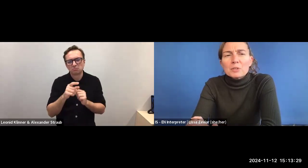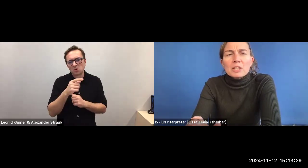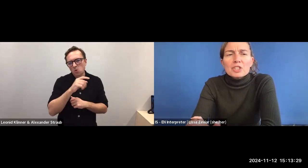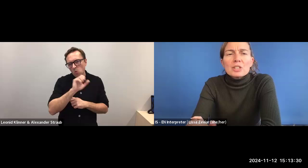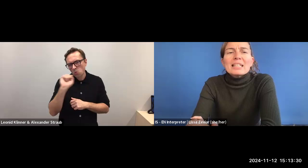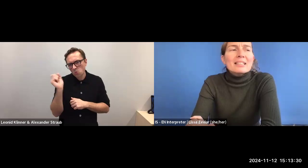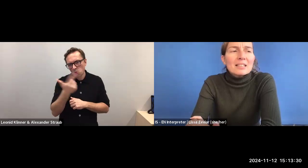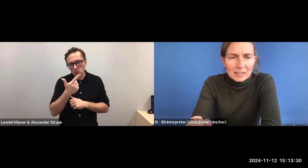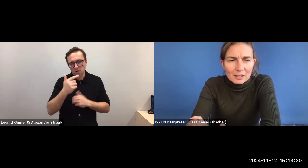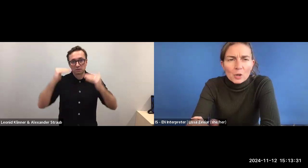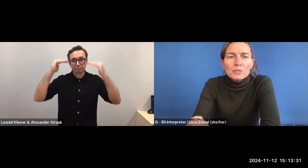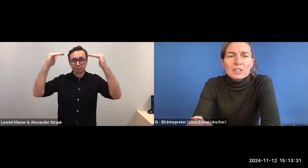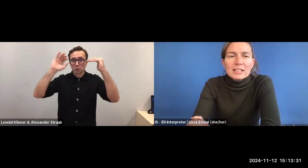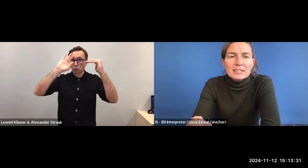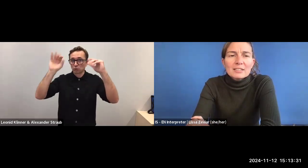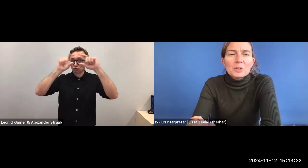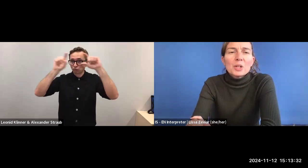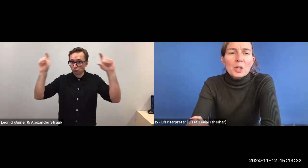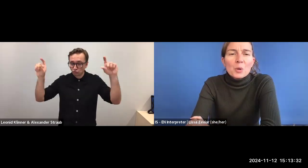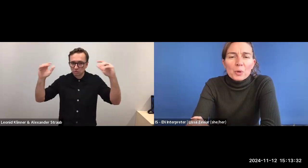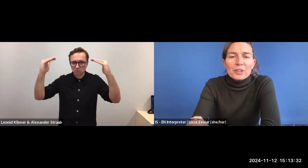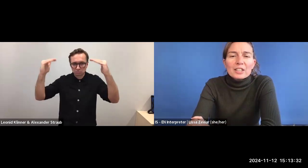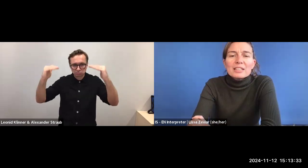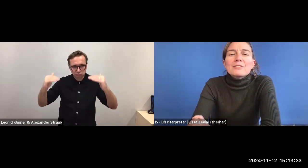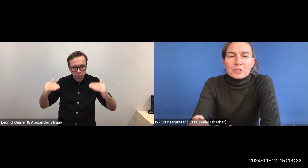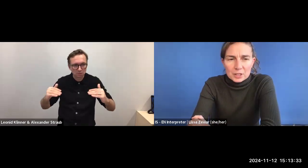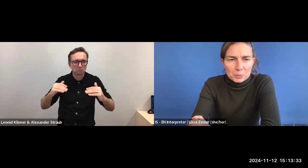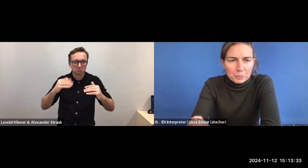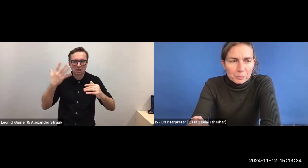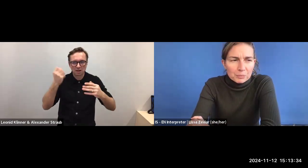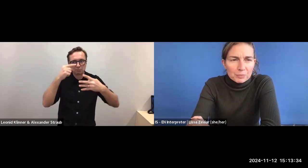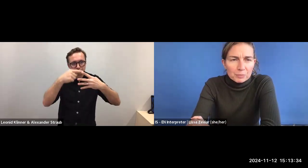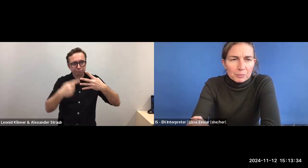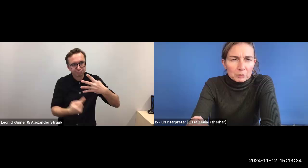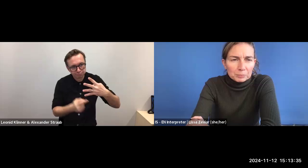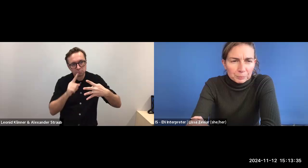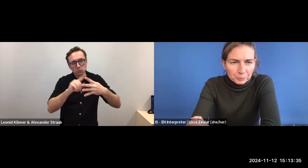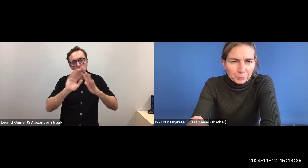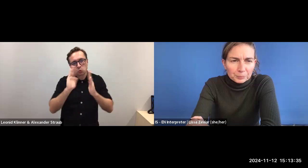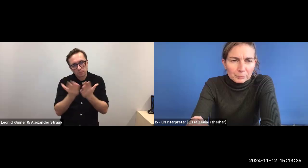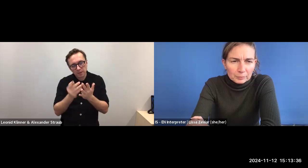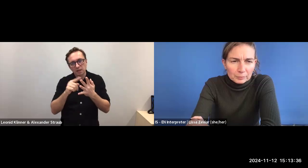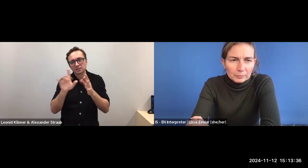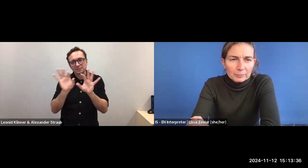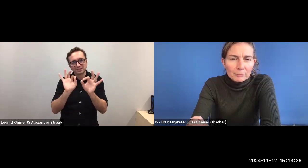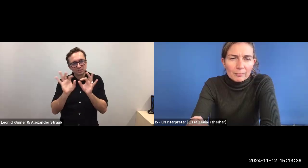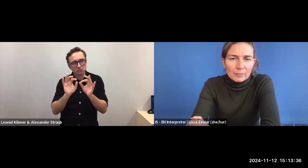pieces of information in the whole vignette where they could inference.